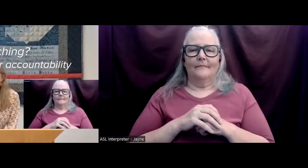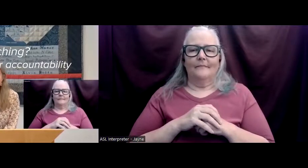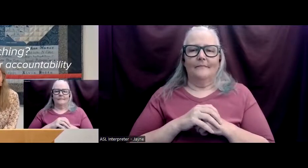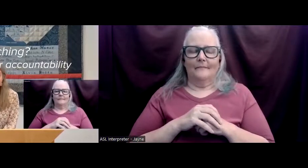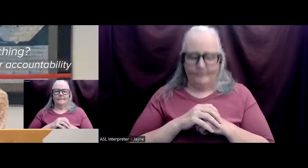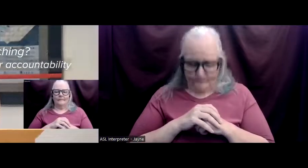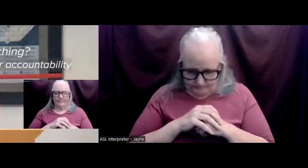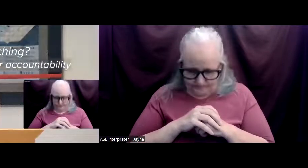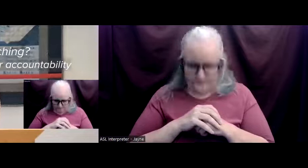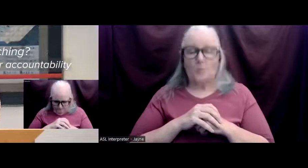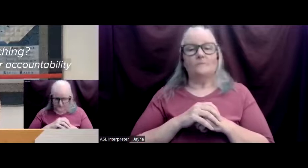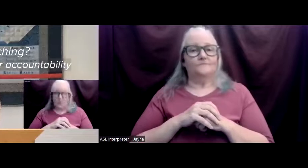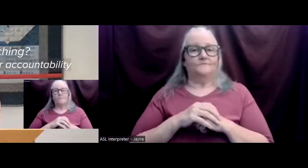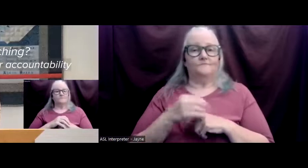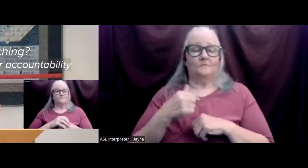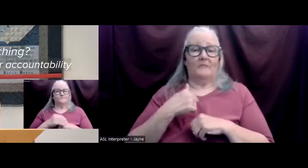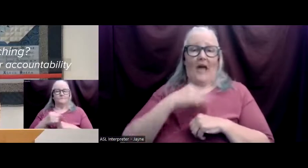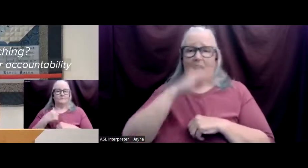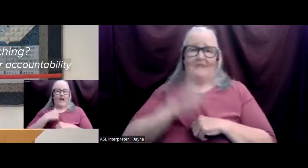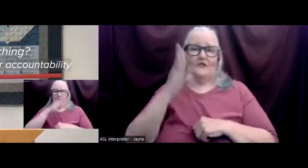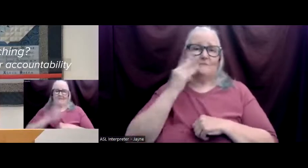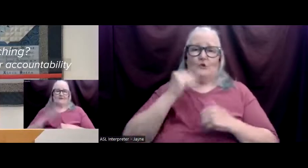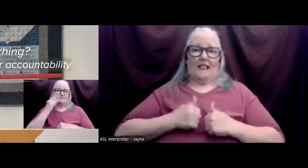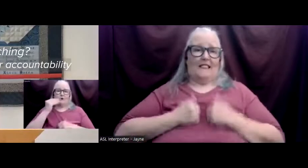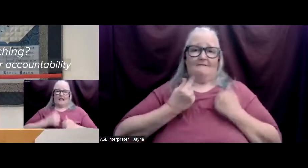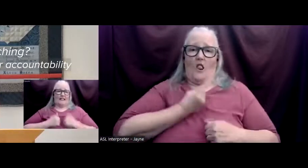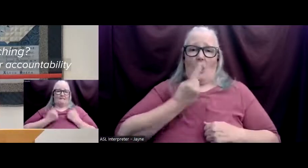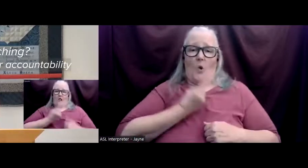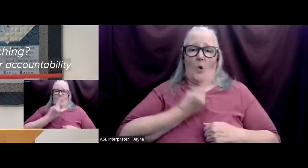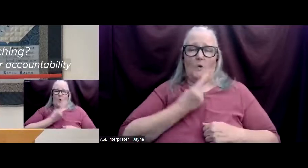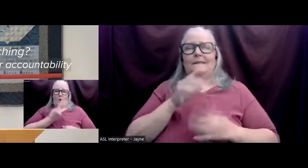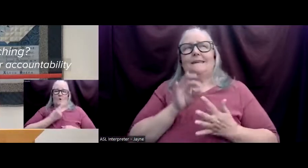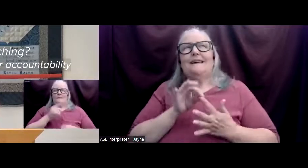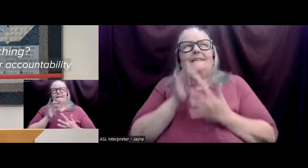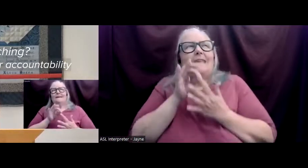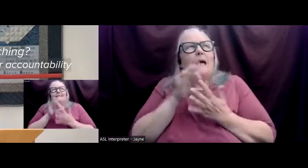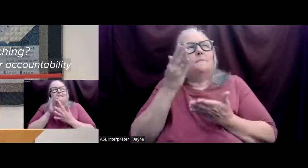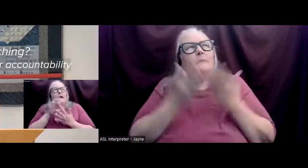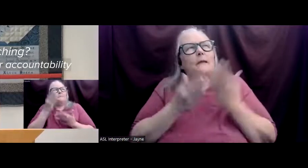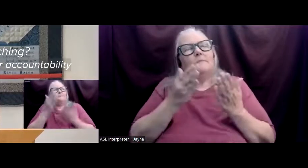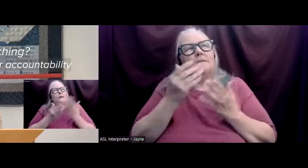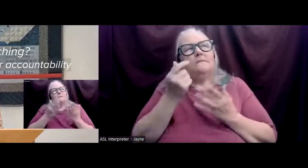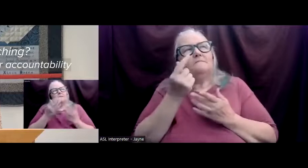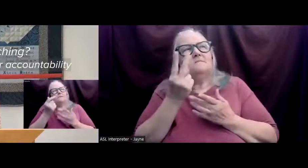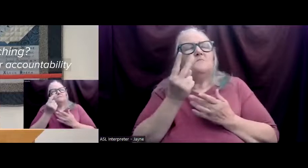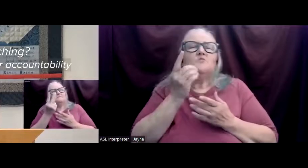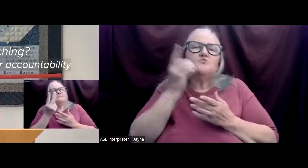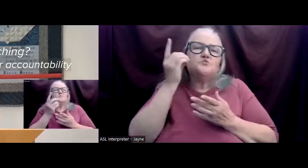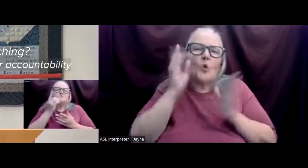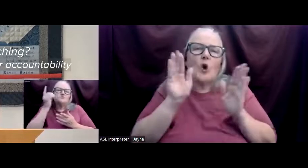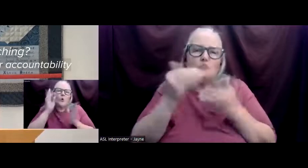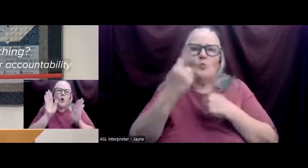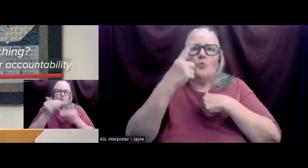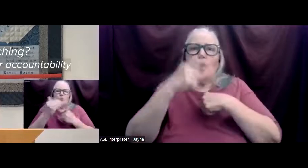So I have never lived alone. If you exclude a handful of college dorm rooms, when I had a room to